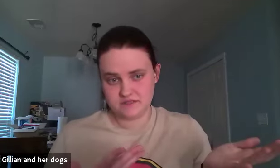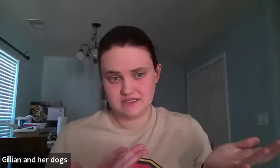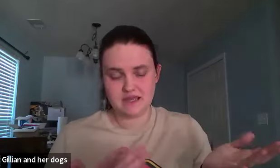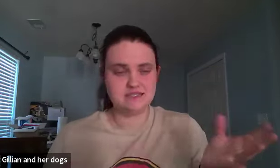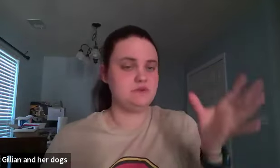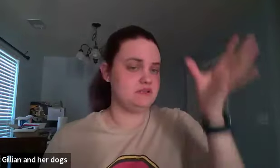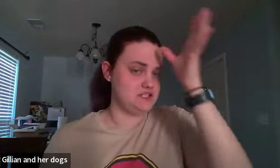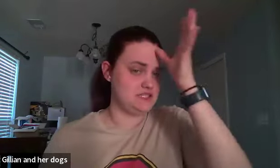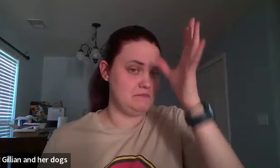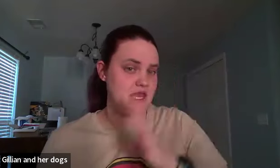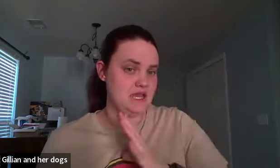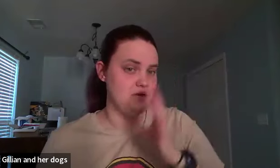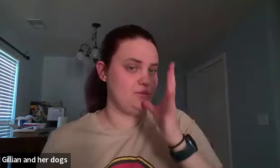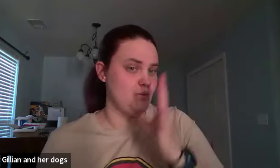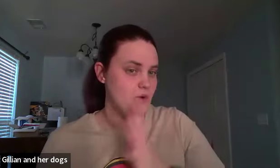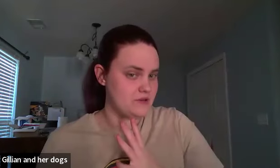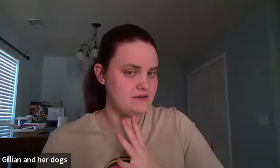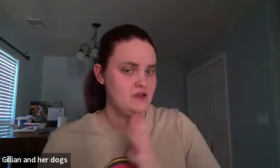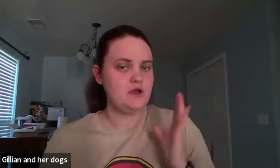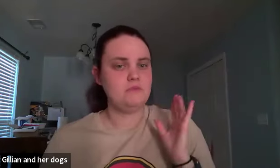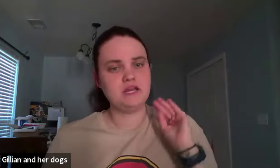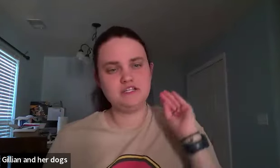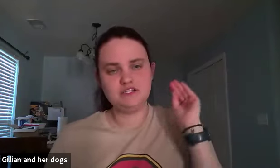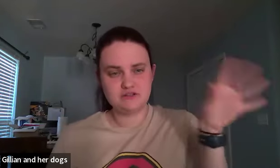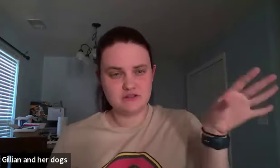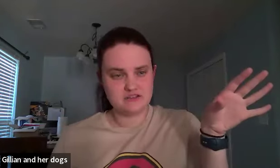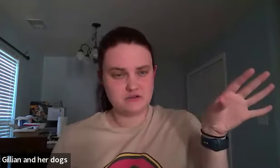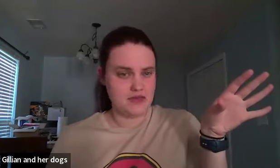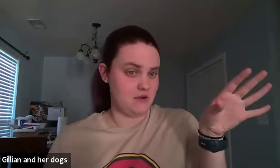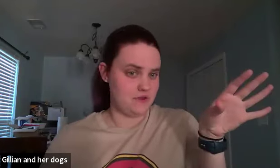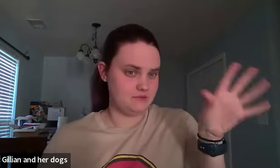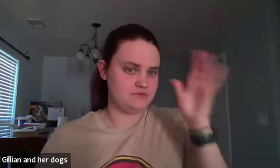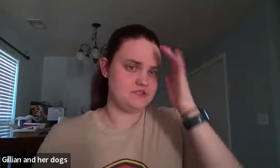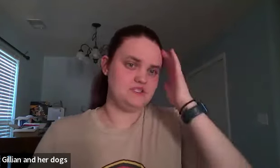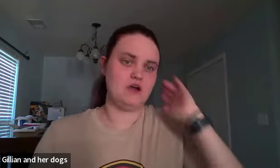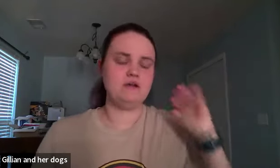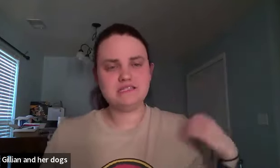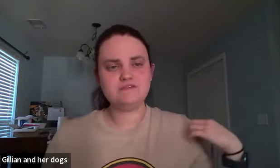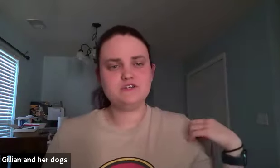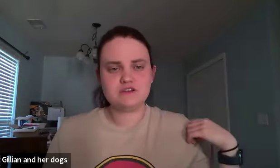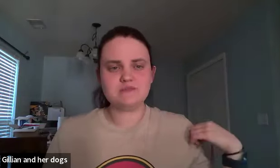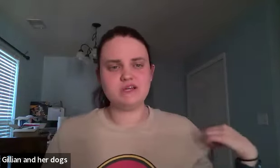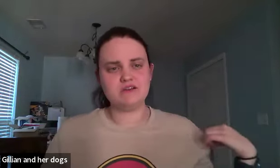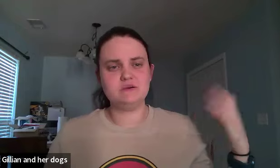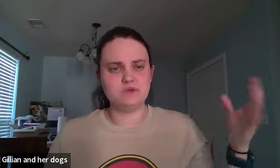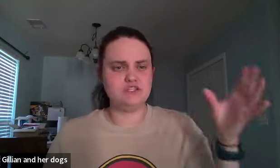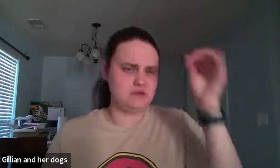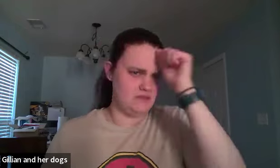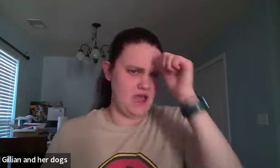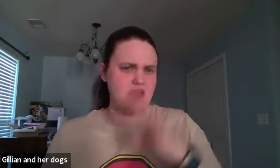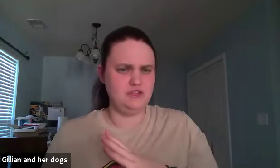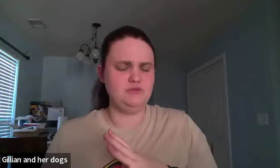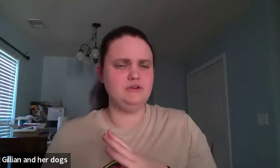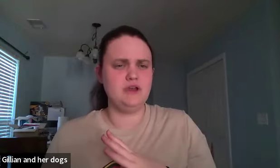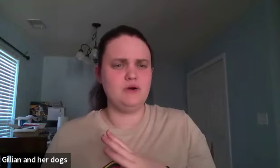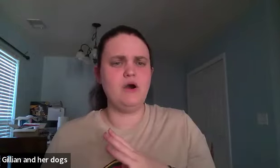often. I typically just see man, woman, but I do like to throw that out there. So in case if you saw someone doing that, you would know,